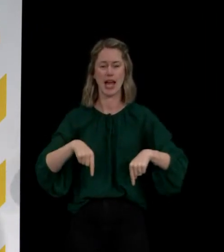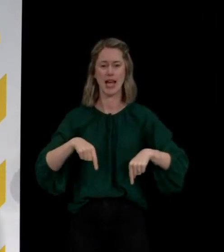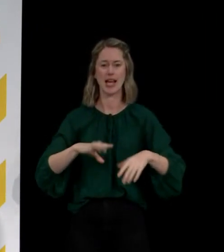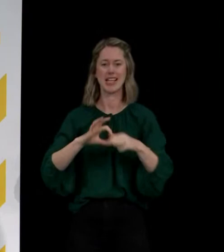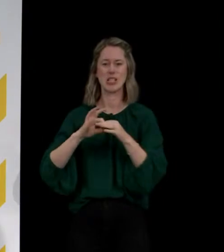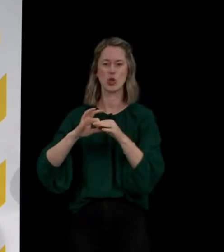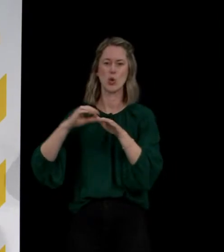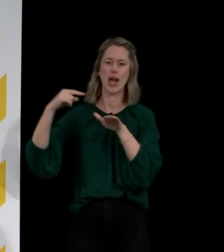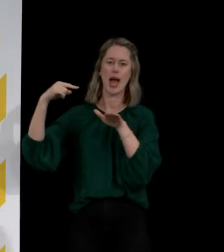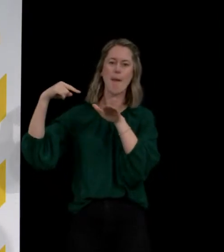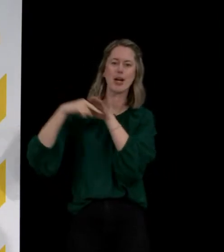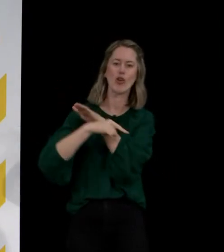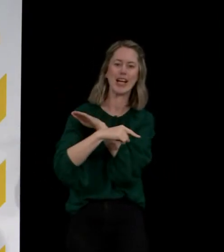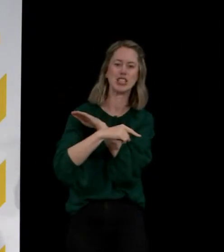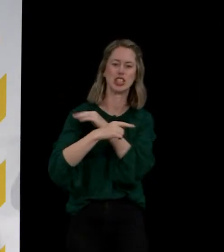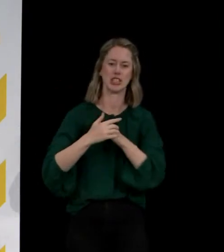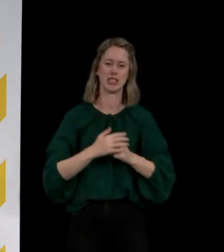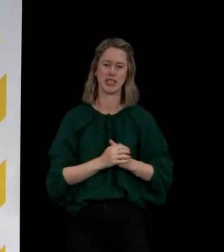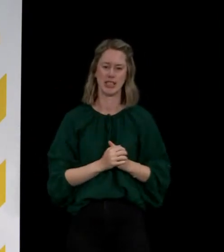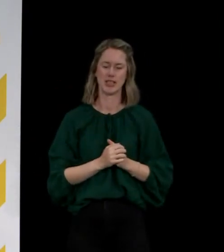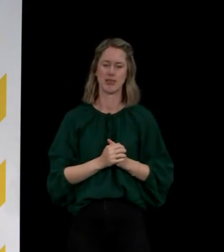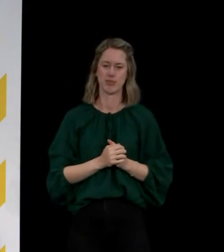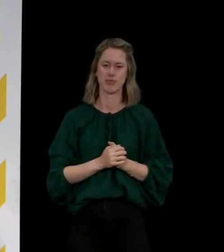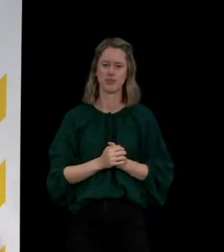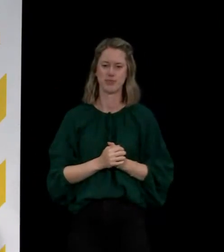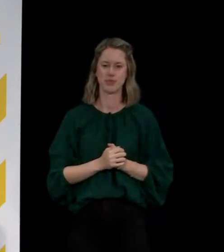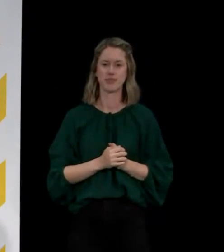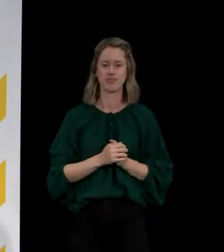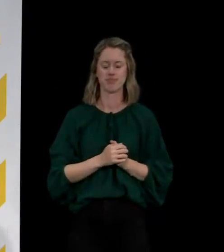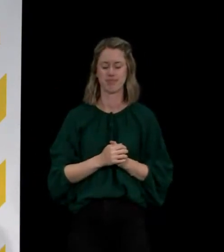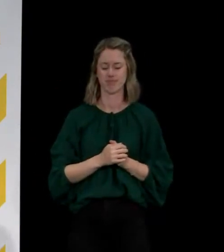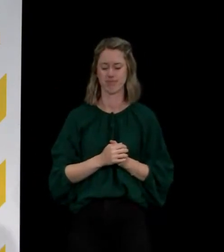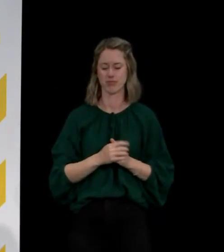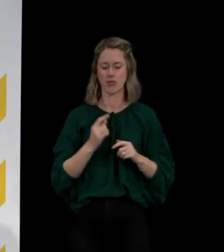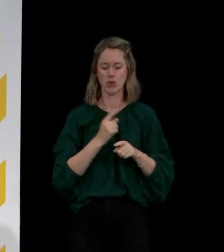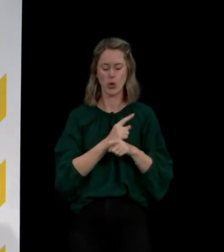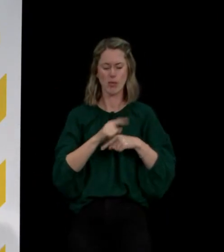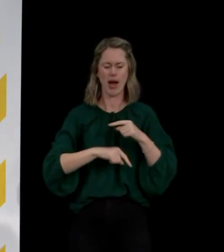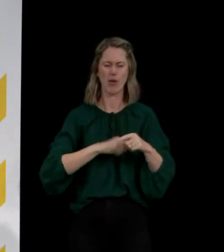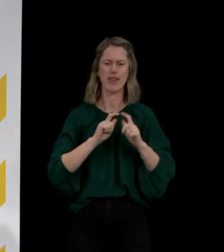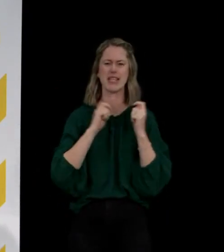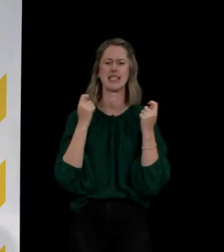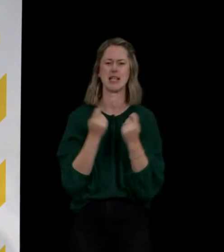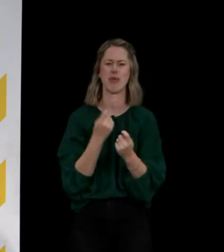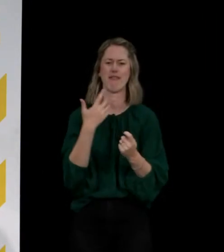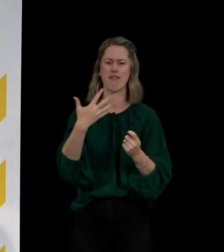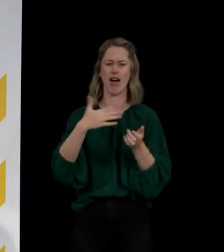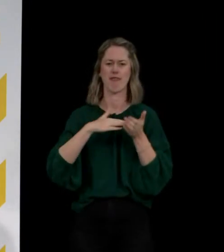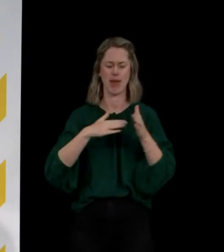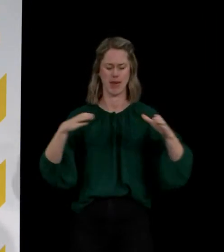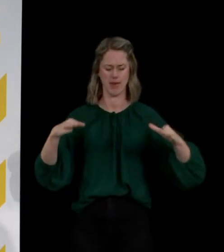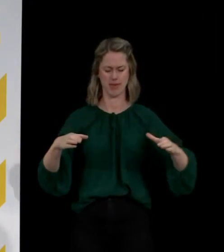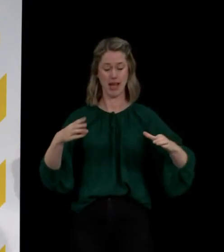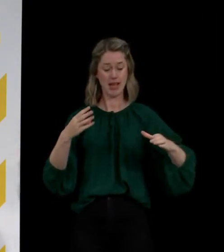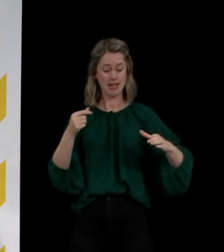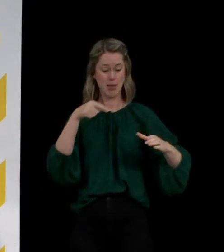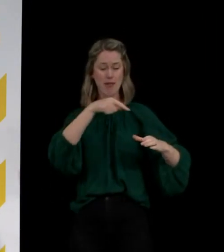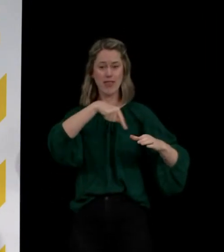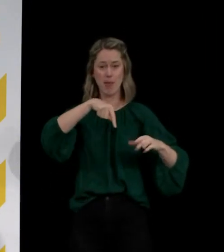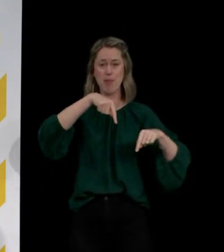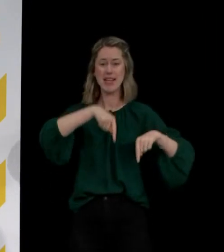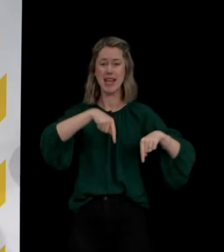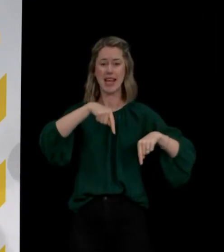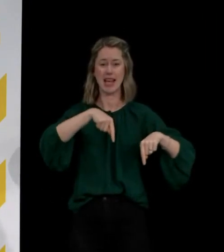on the pathway to residency. We've talked a lot about the team of 5 million. Some of that team have been here